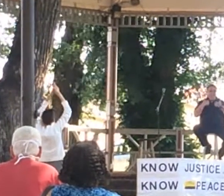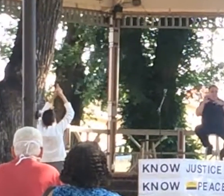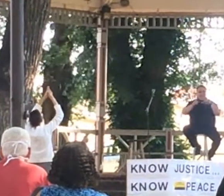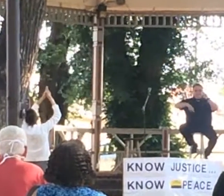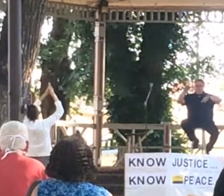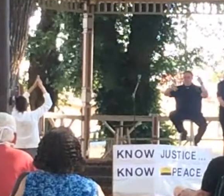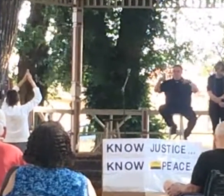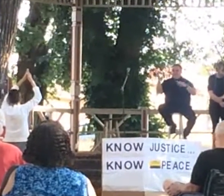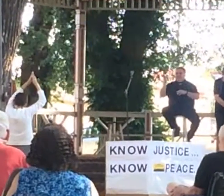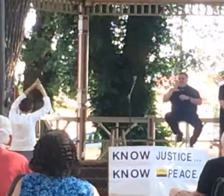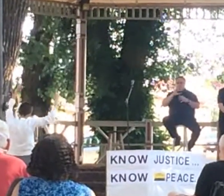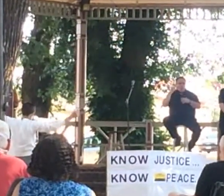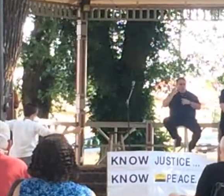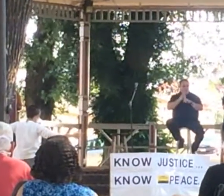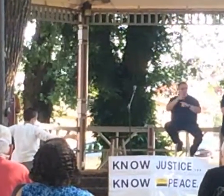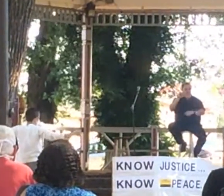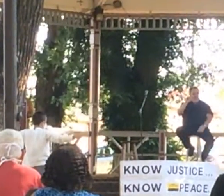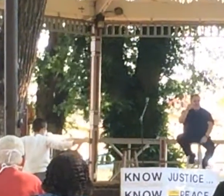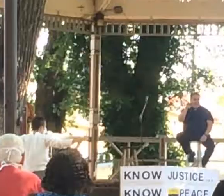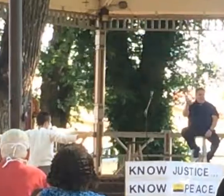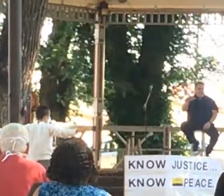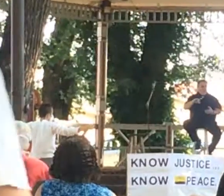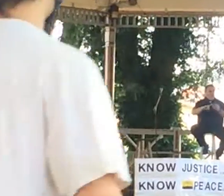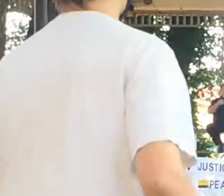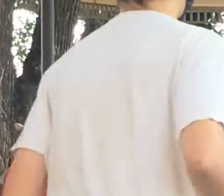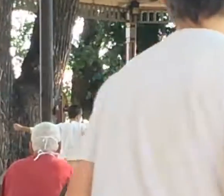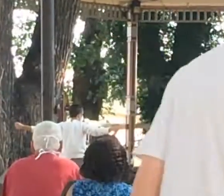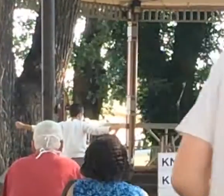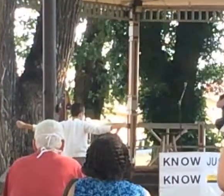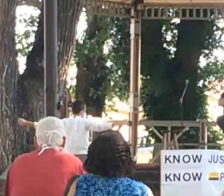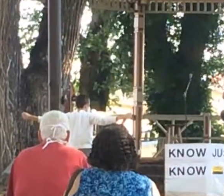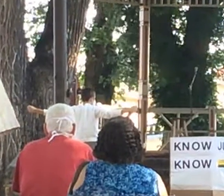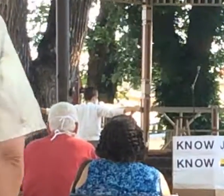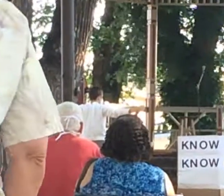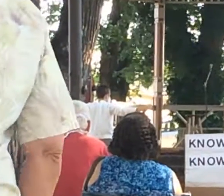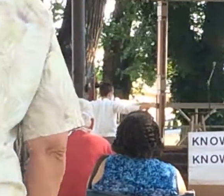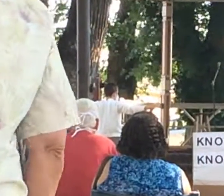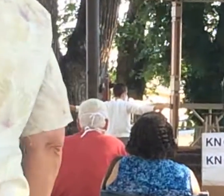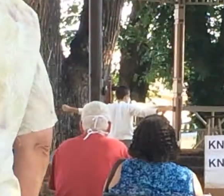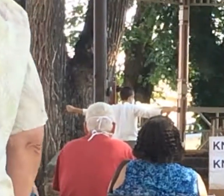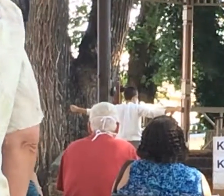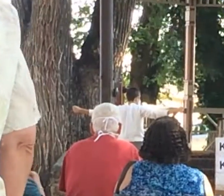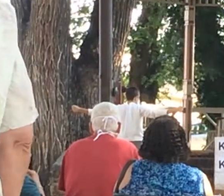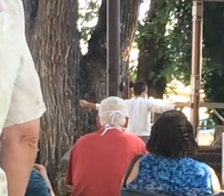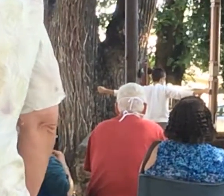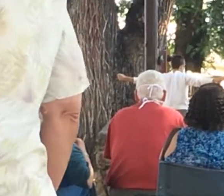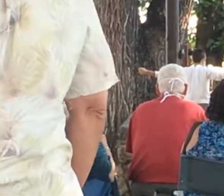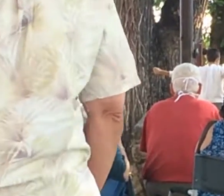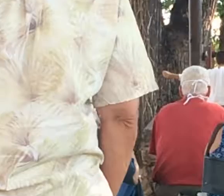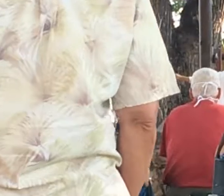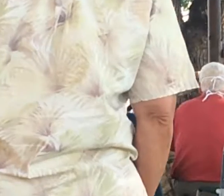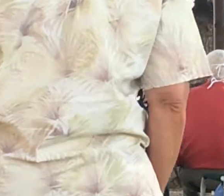of speakers. You heard from Kathy. We've got 10 other speakers, and then we've got a closing